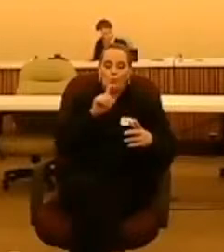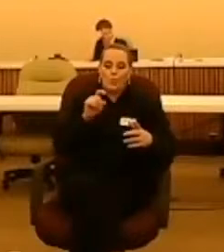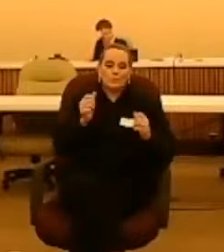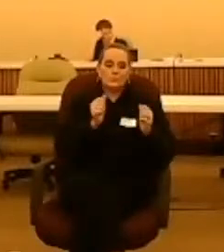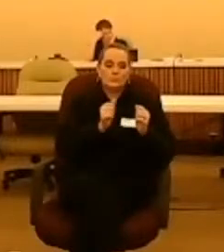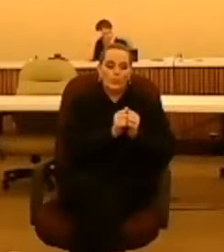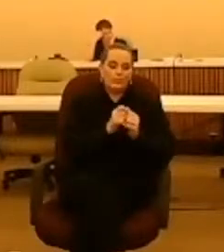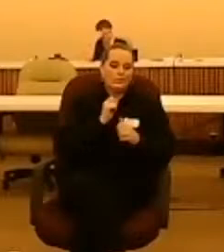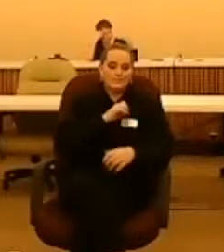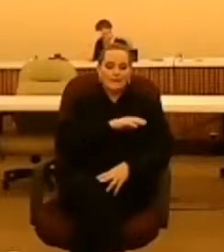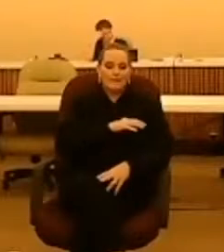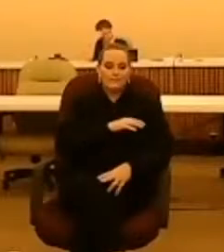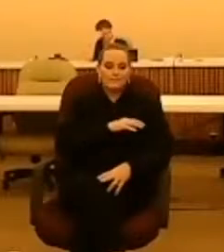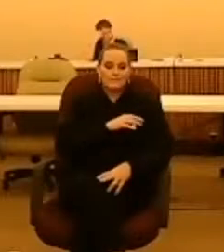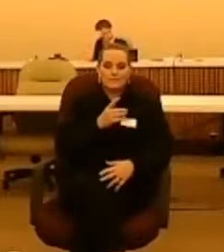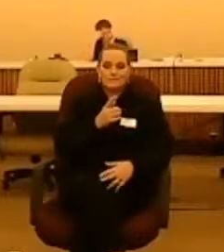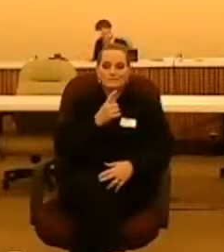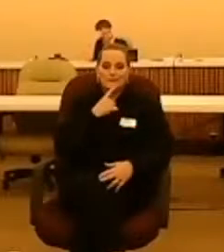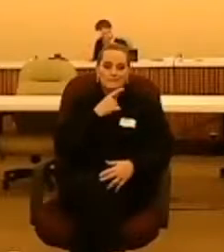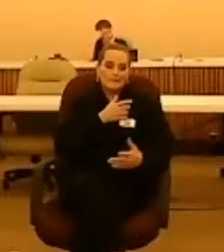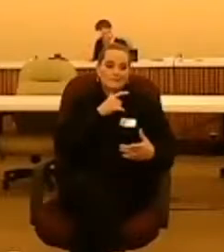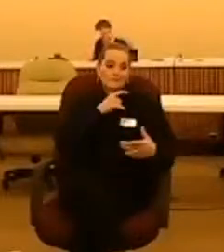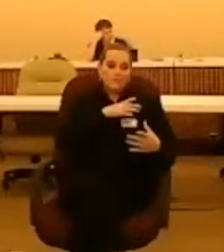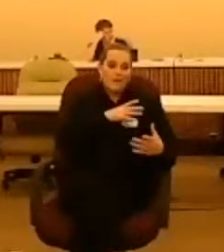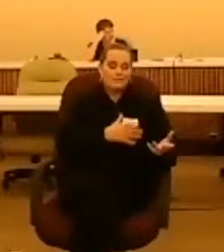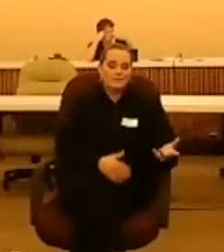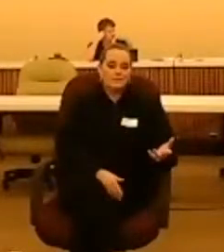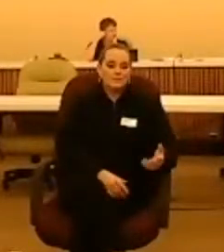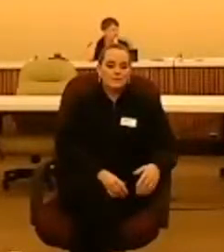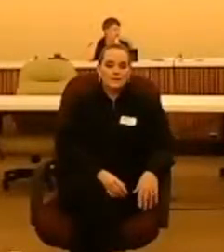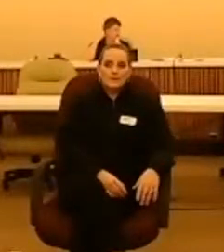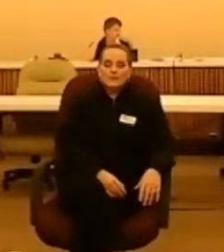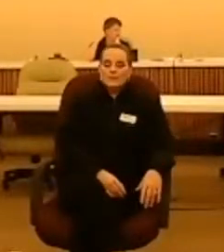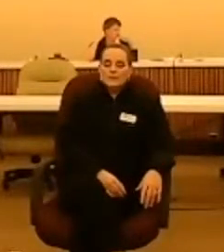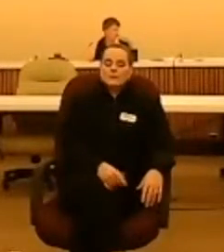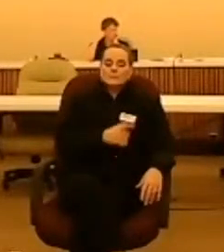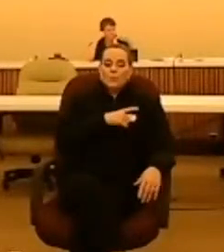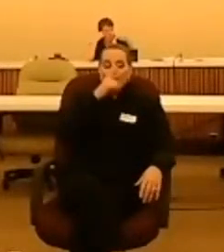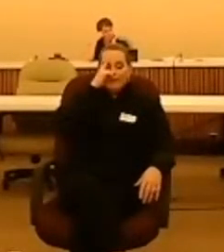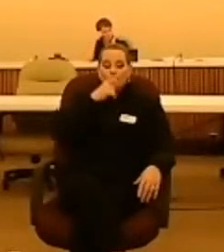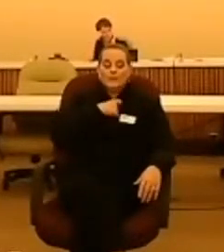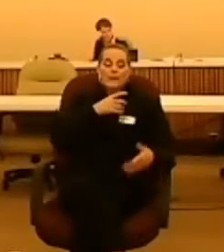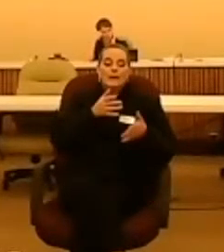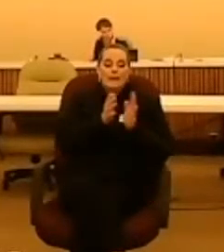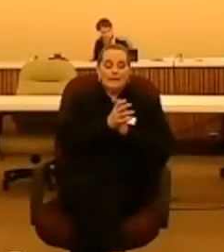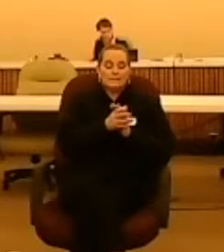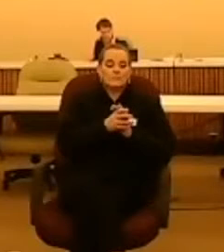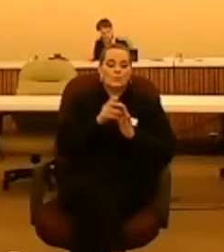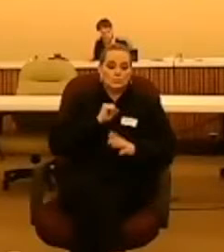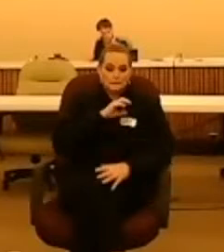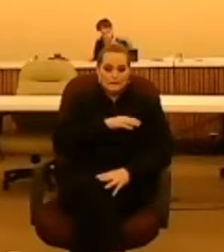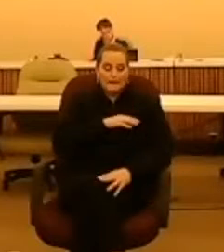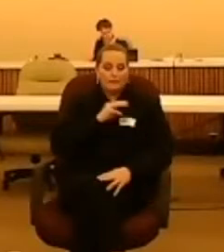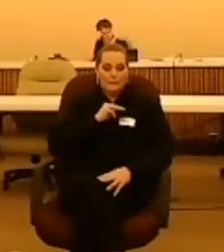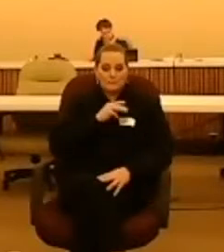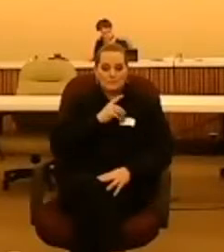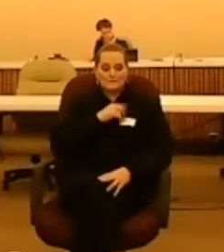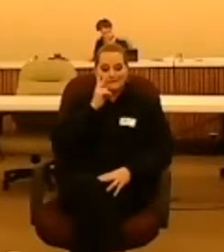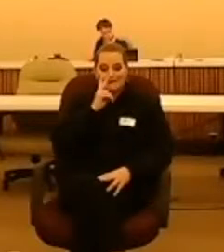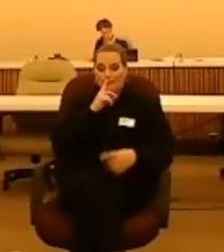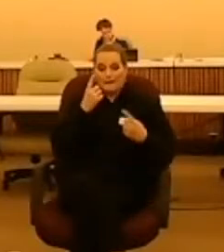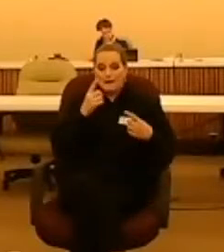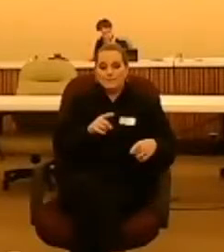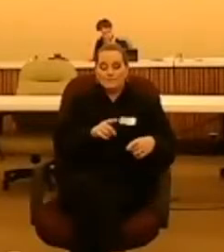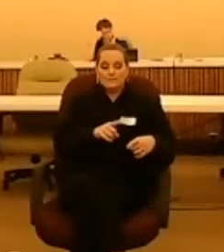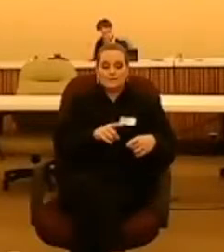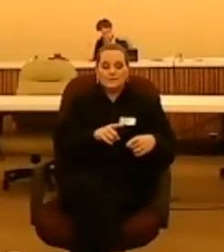them what they were doing was okay. Right, So I think we can check with those staff members and see if that right. happened.